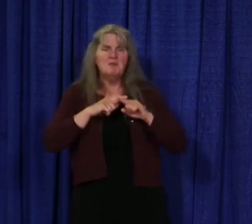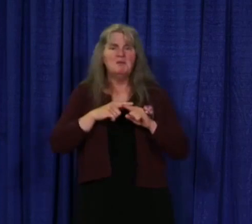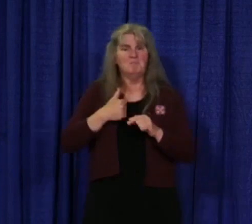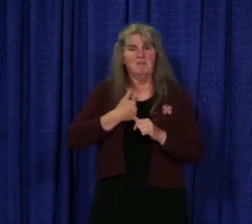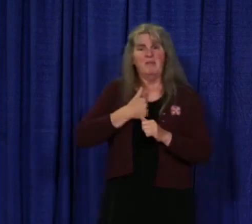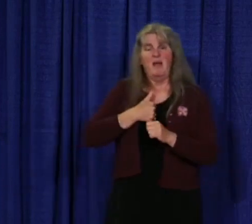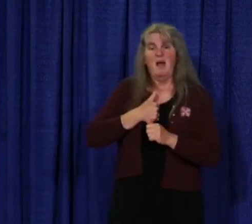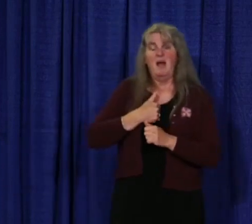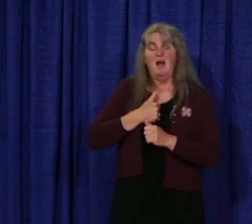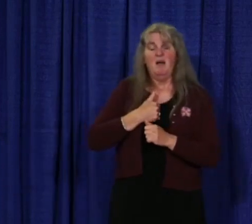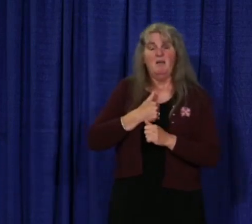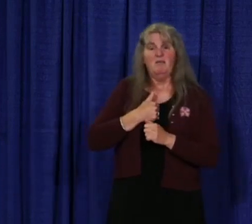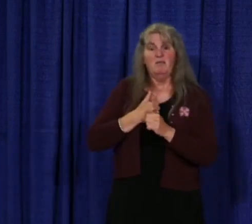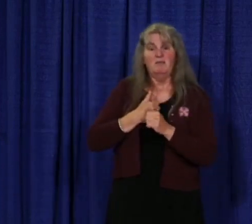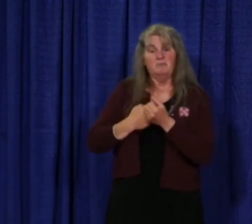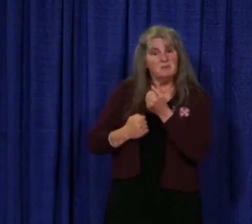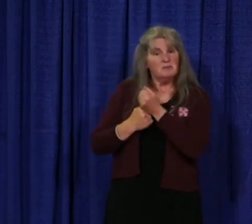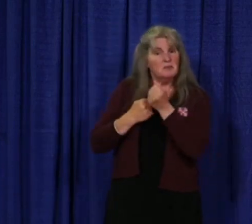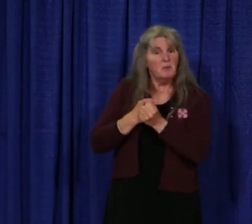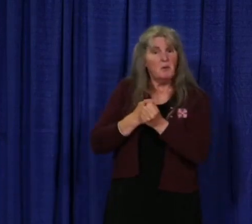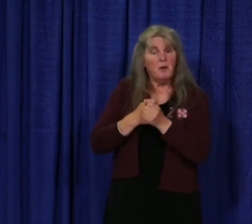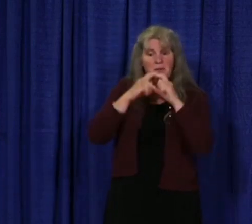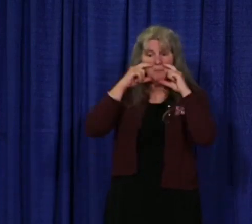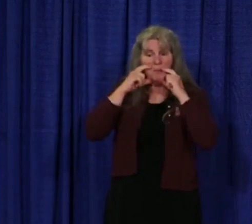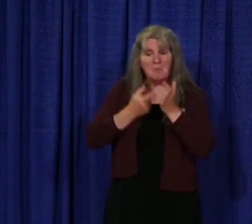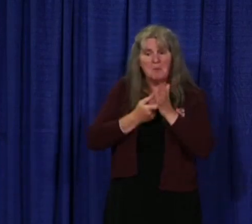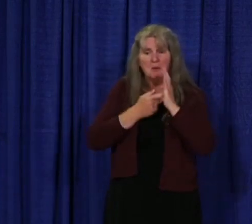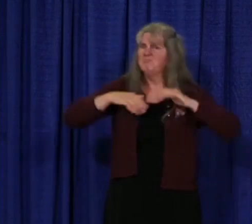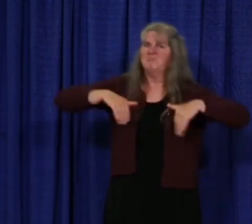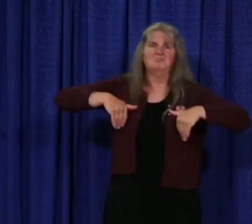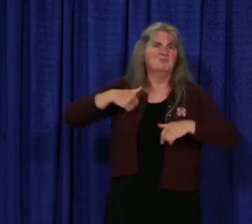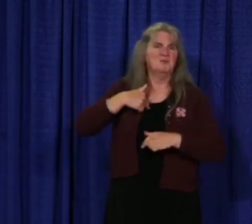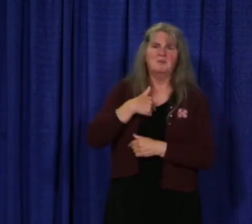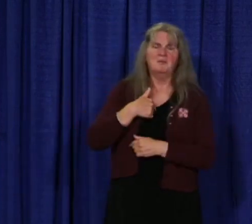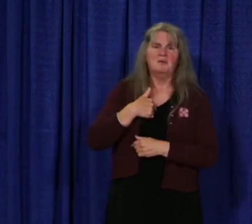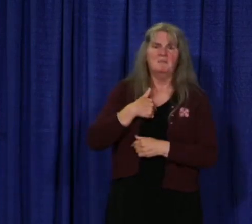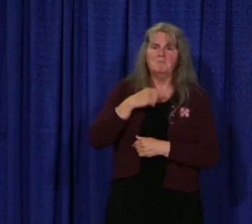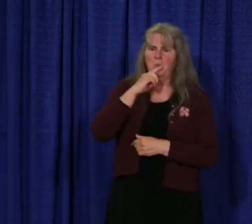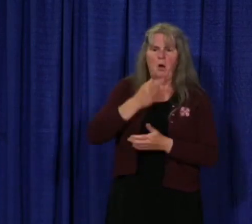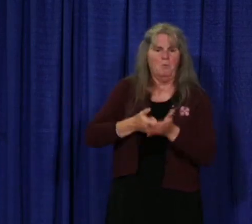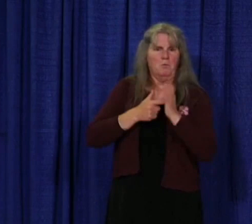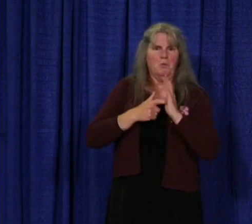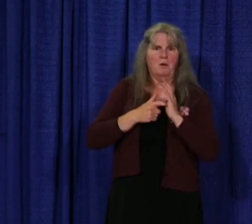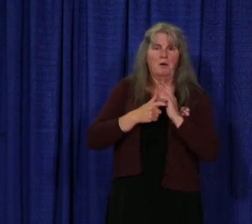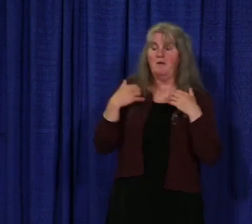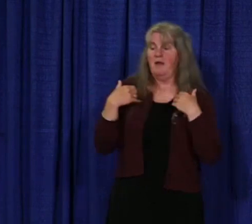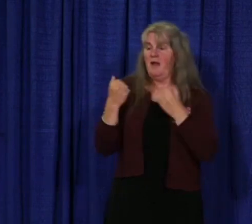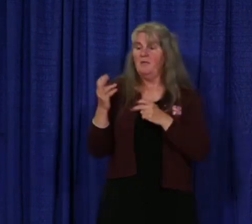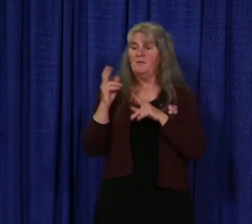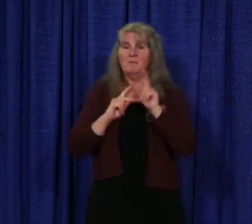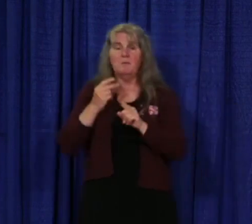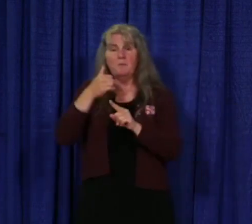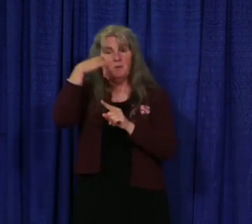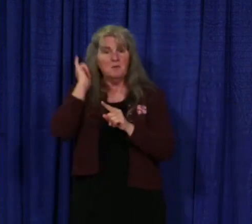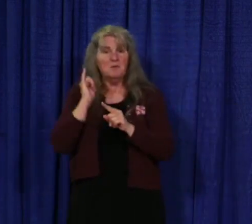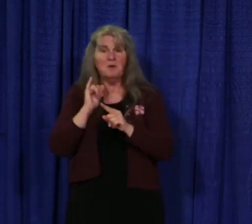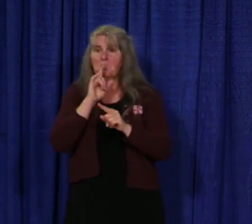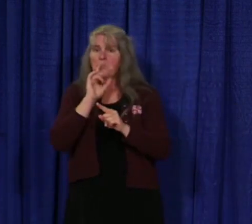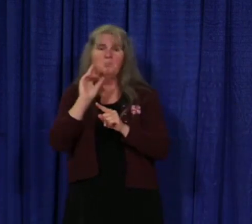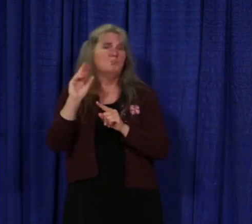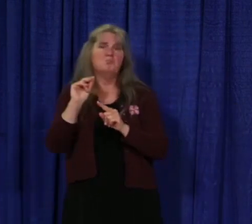of making masks mandatory, and it's certainly not mandatory for healthy people in Yukon to wear